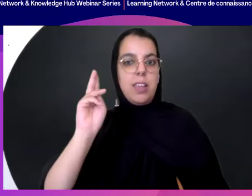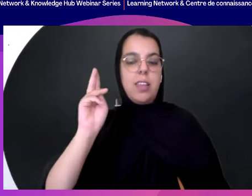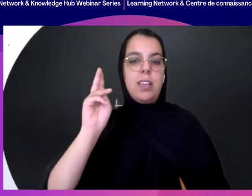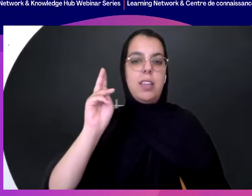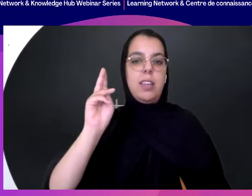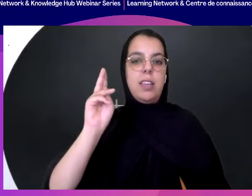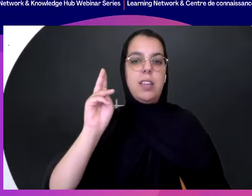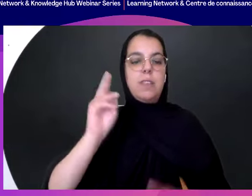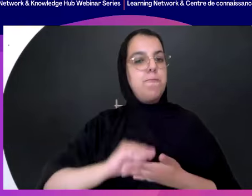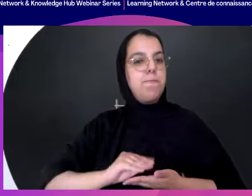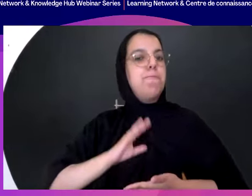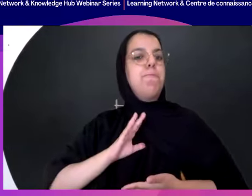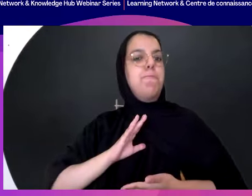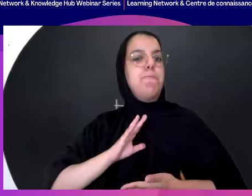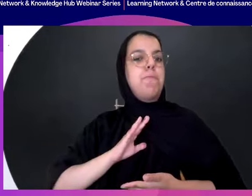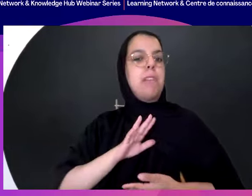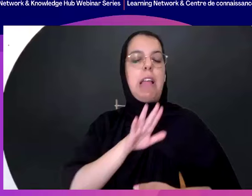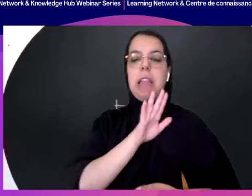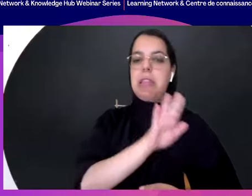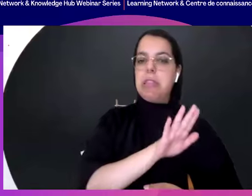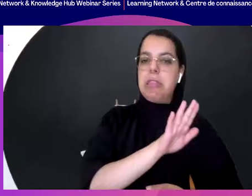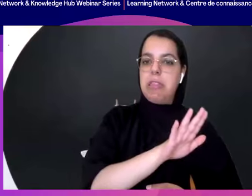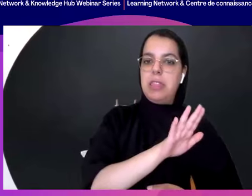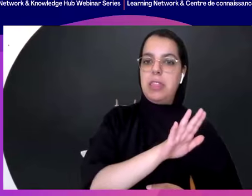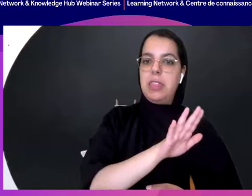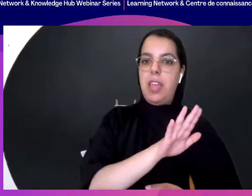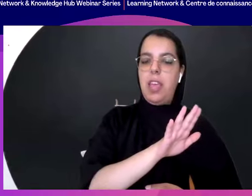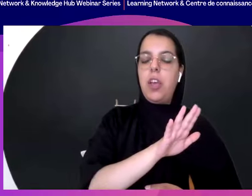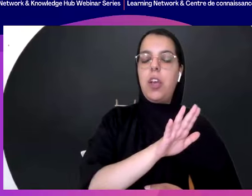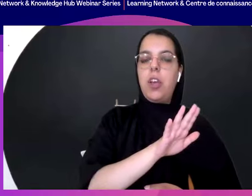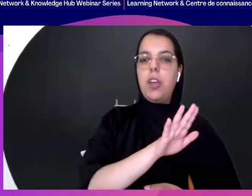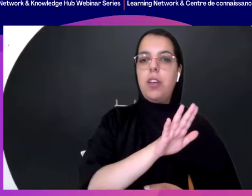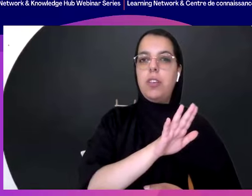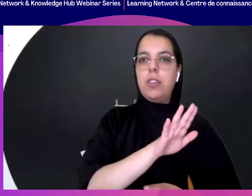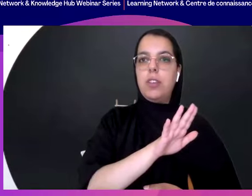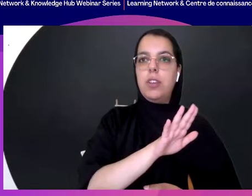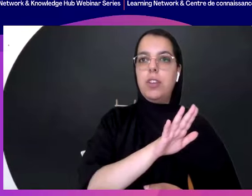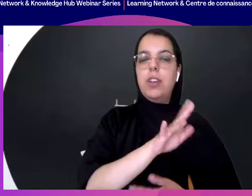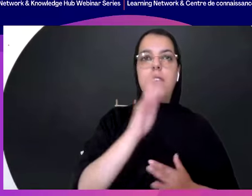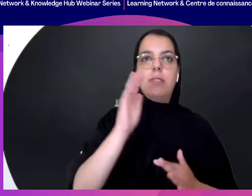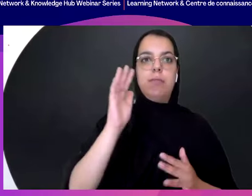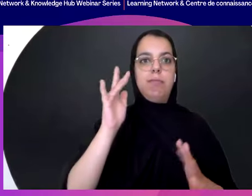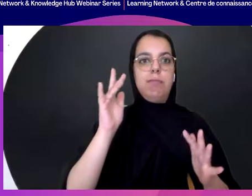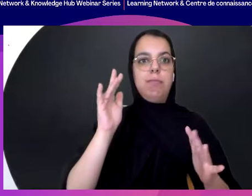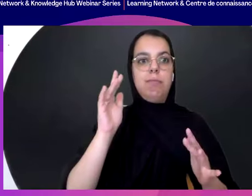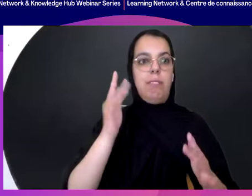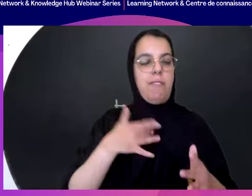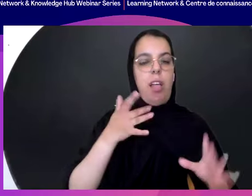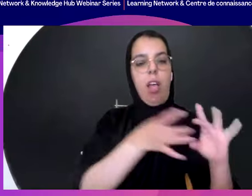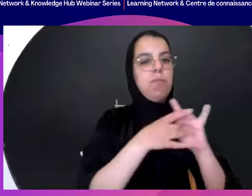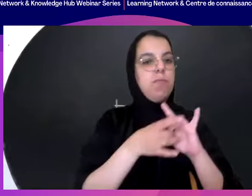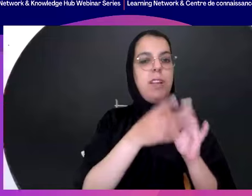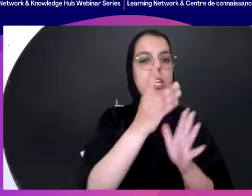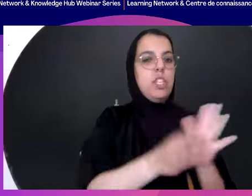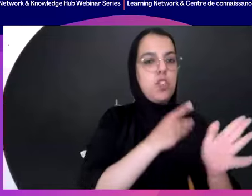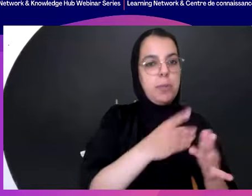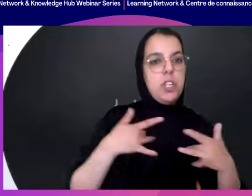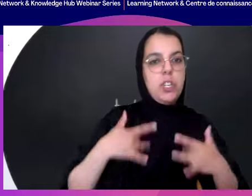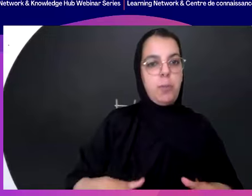of those with low in-group affect in relation to how discrimination was related to depressive symptoms. So we see this really steep